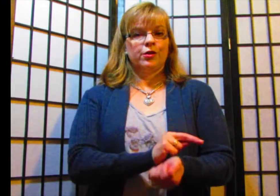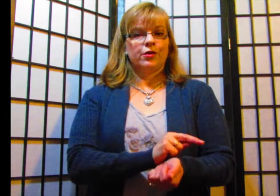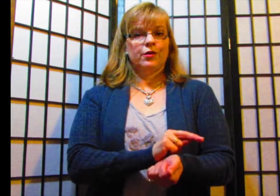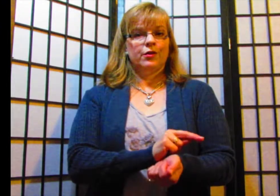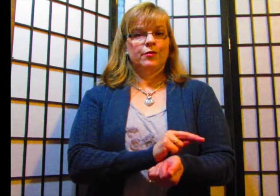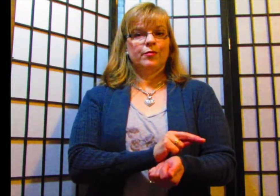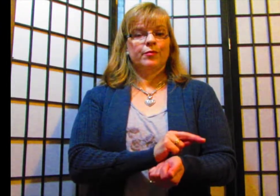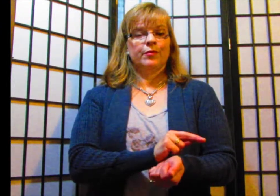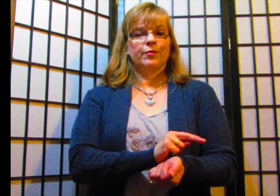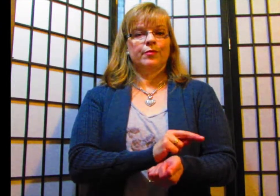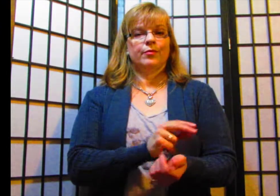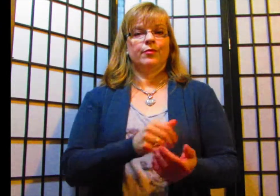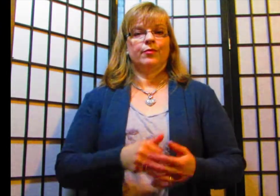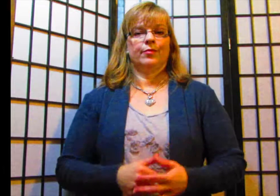Nurse.